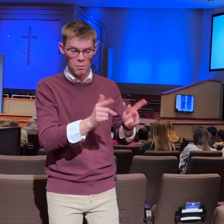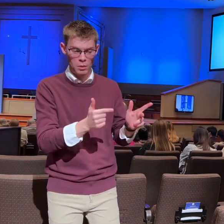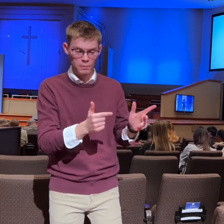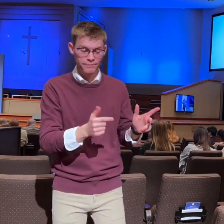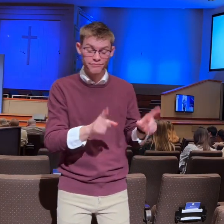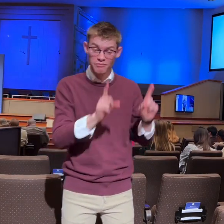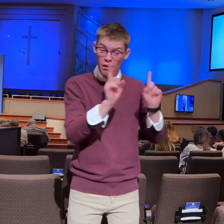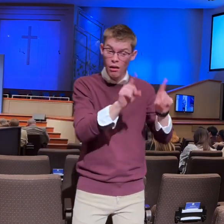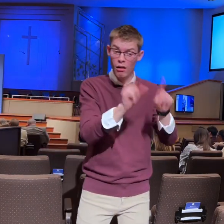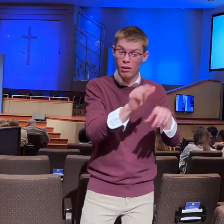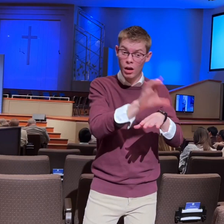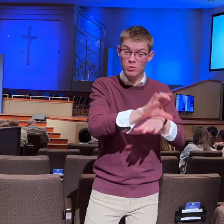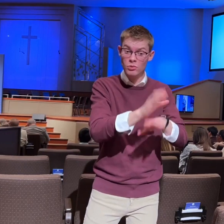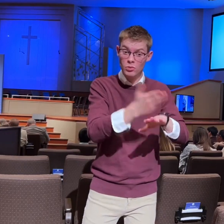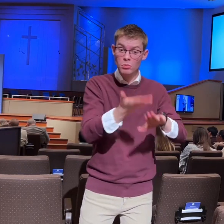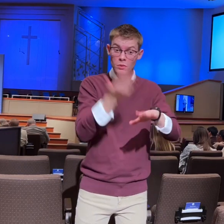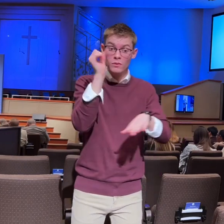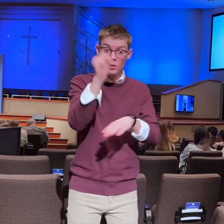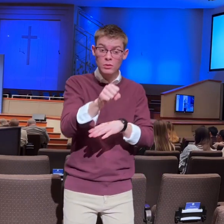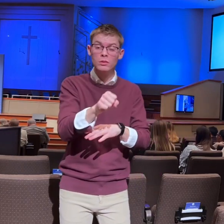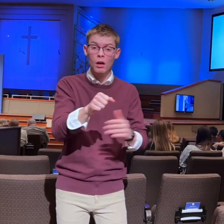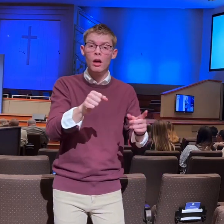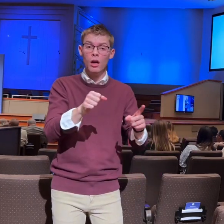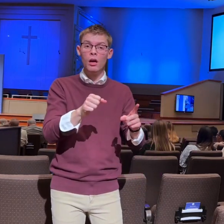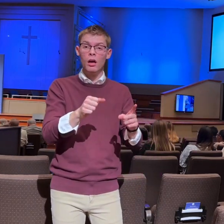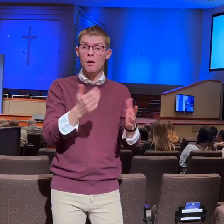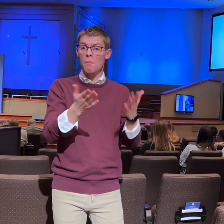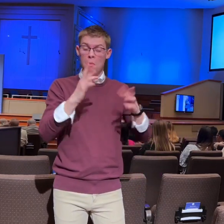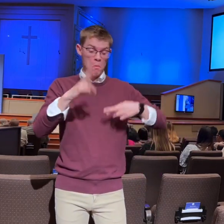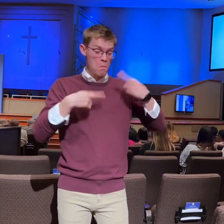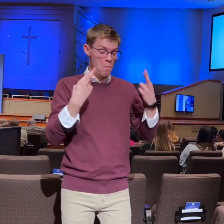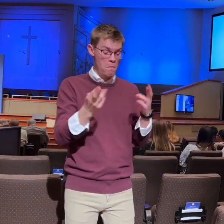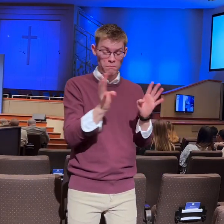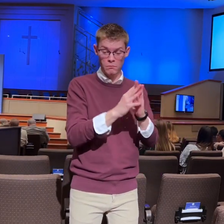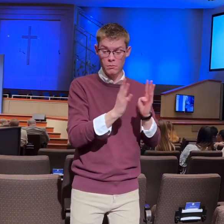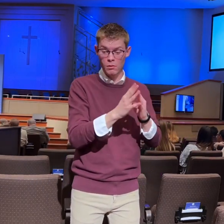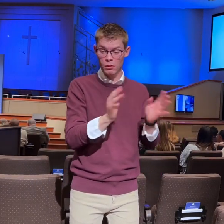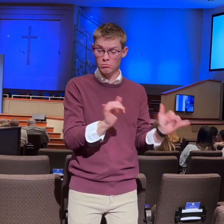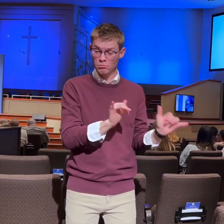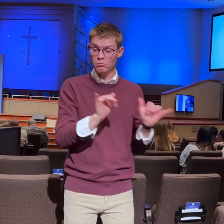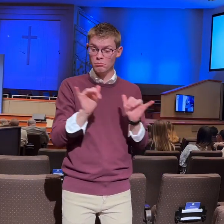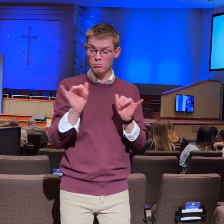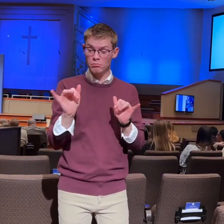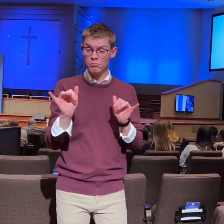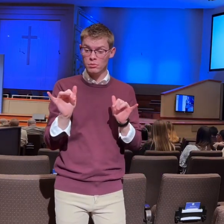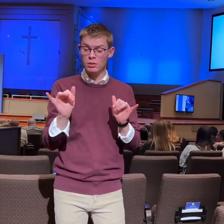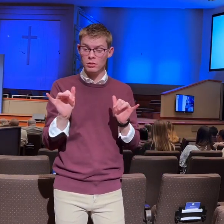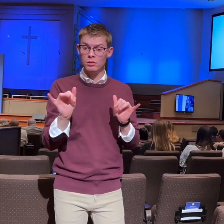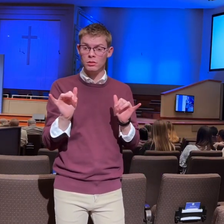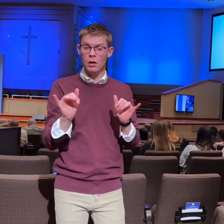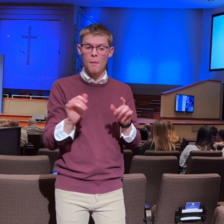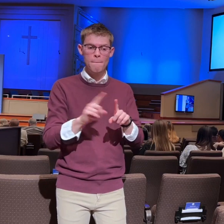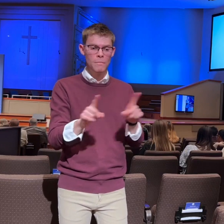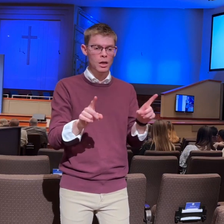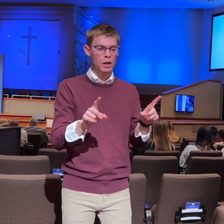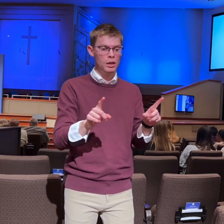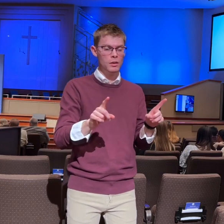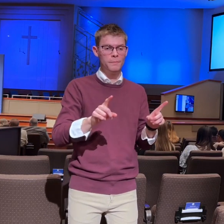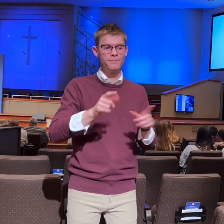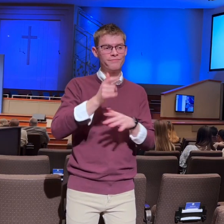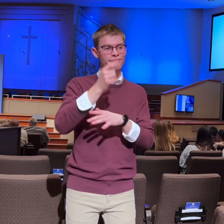service. They've been to a crusade, a revival meeting. Their conscience was affected,